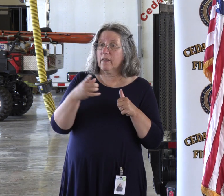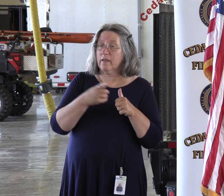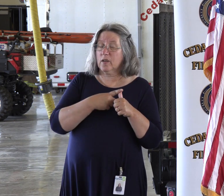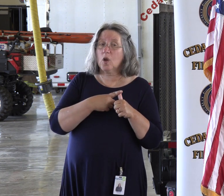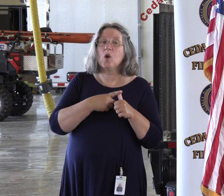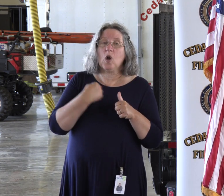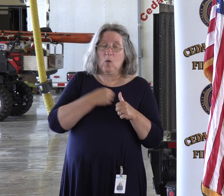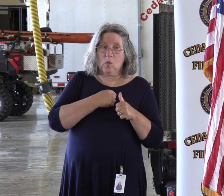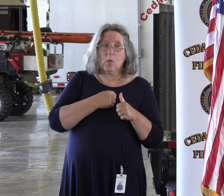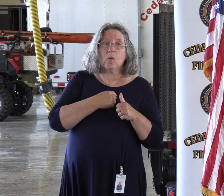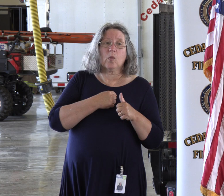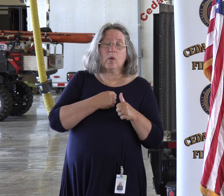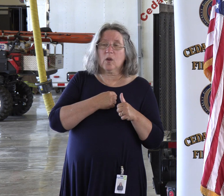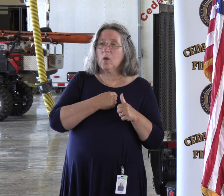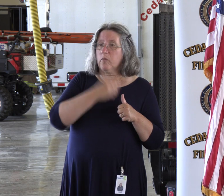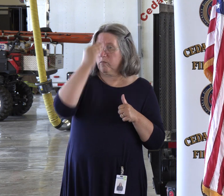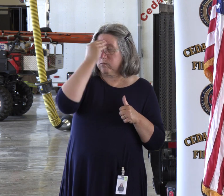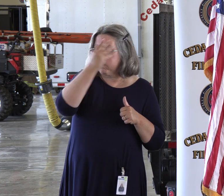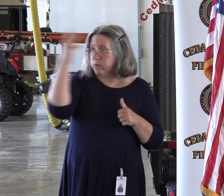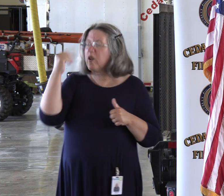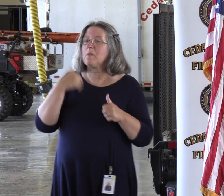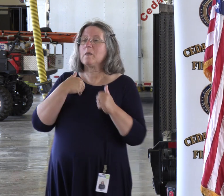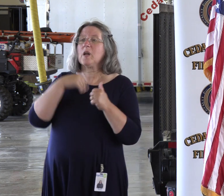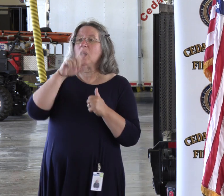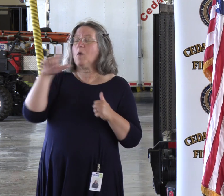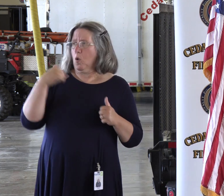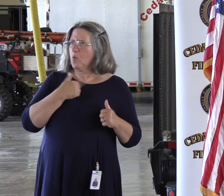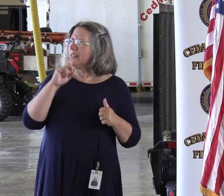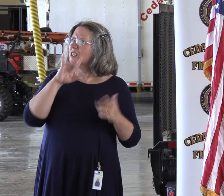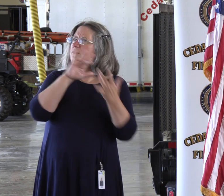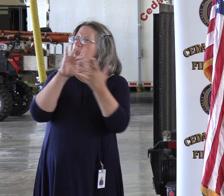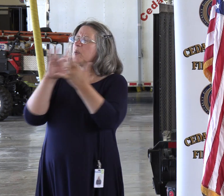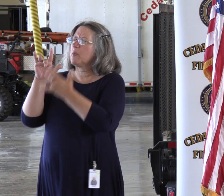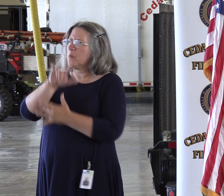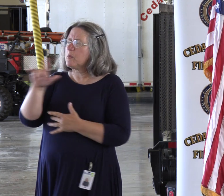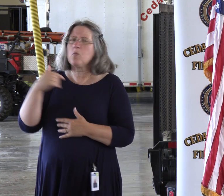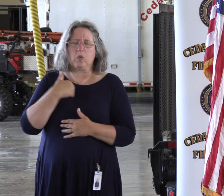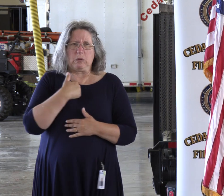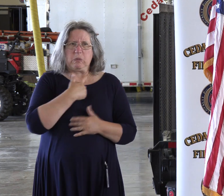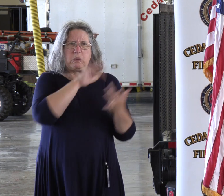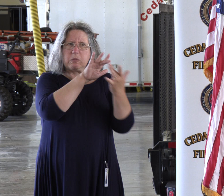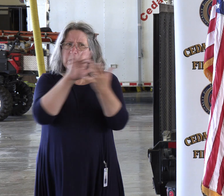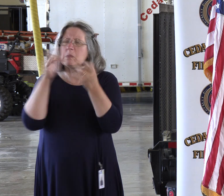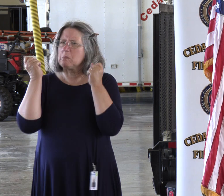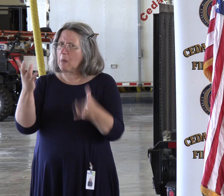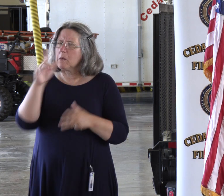have reached out to all the landlords that when we found about these situations. We have made contact with all of them. We've